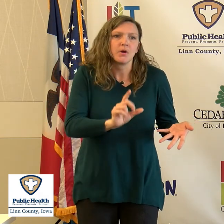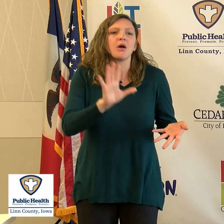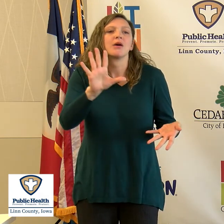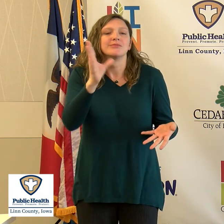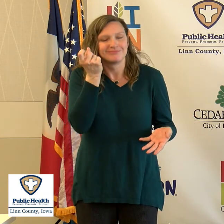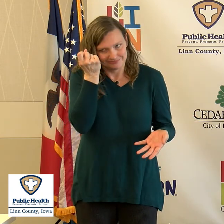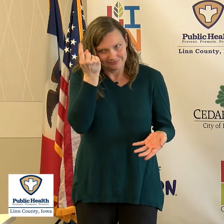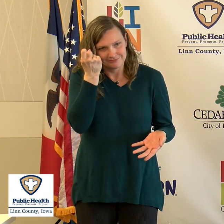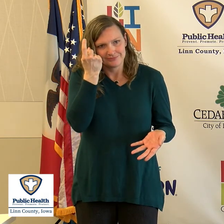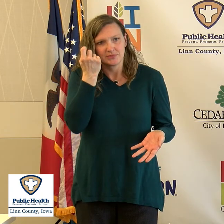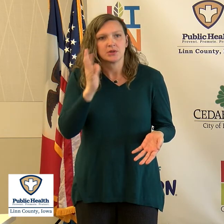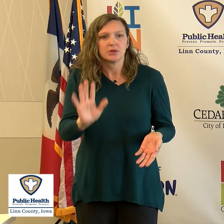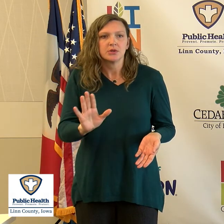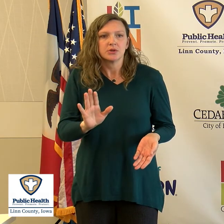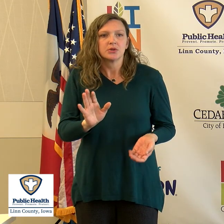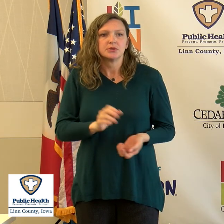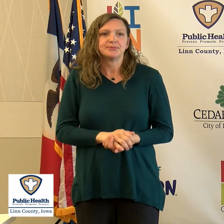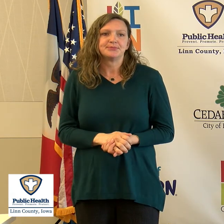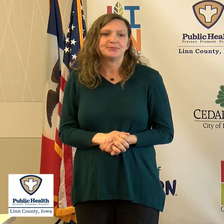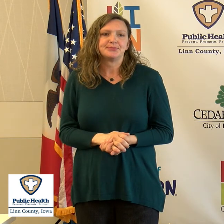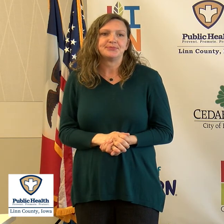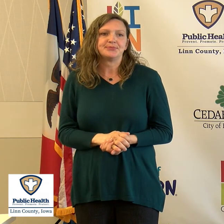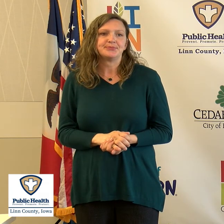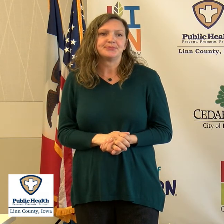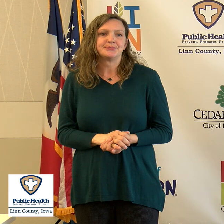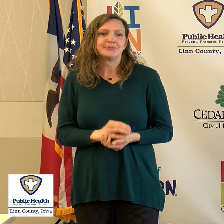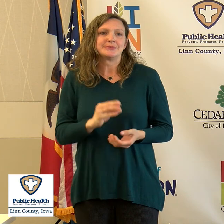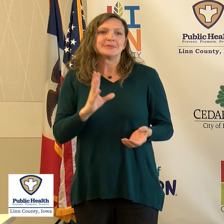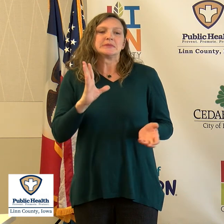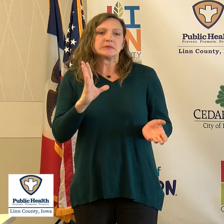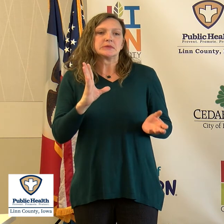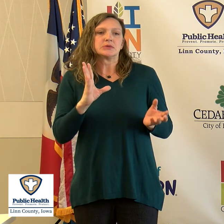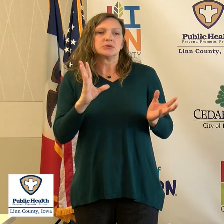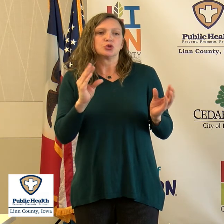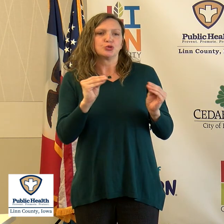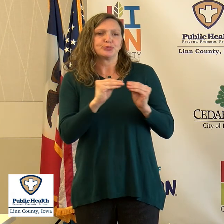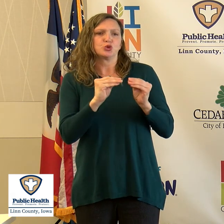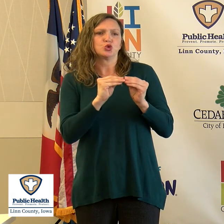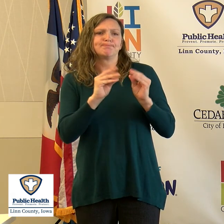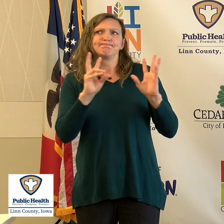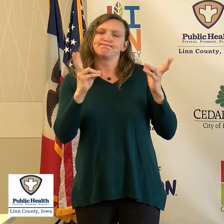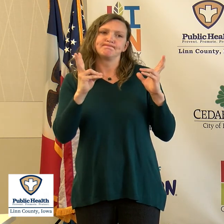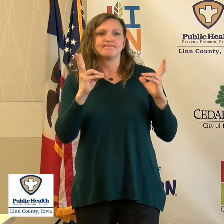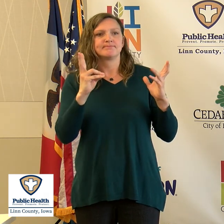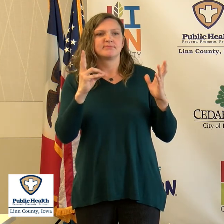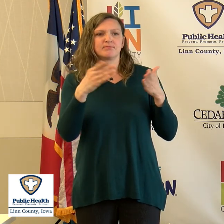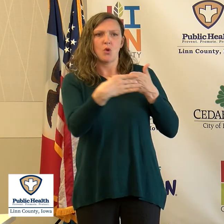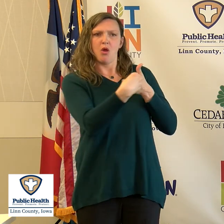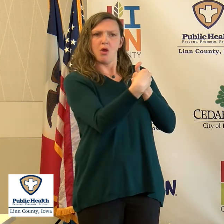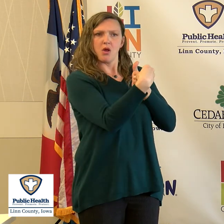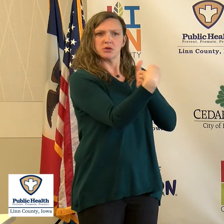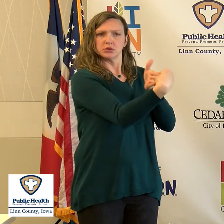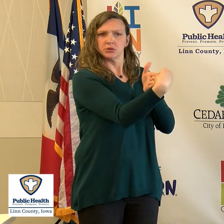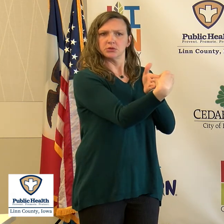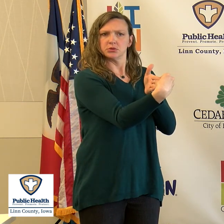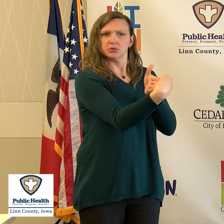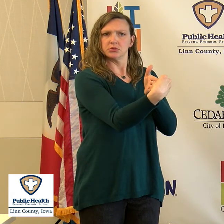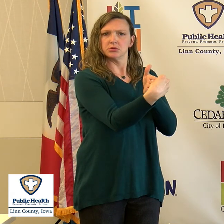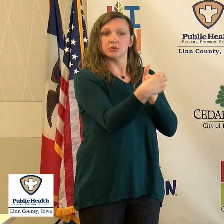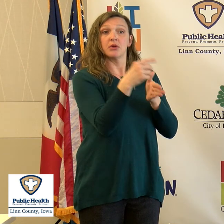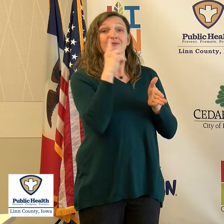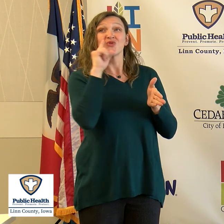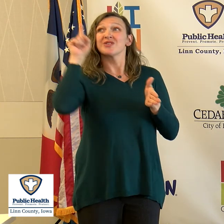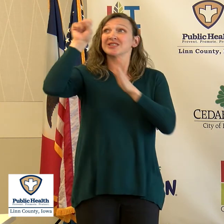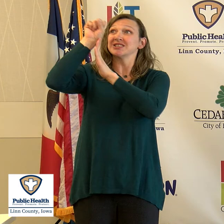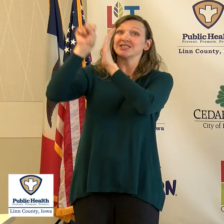incredibly important that there is more leadership on this issue from the state level, but from our part, I will be working with